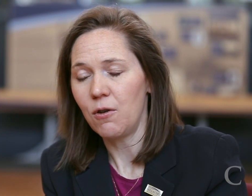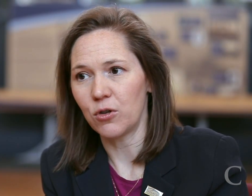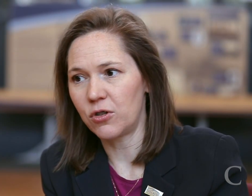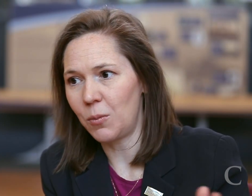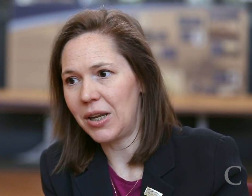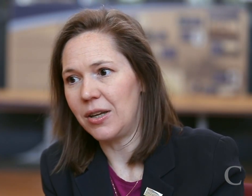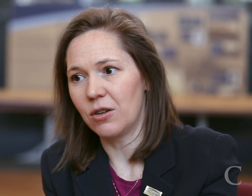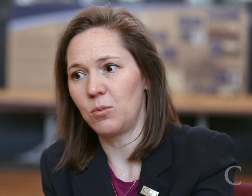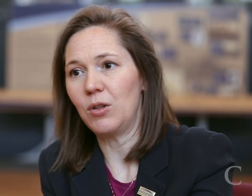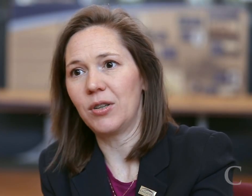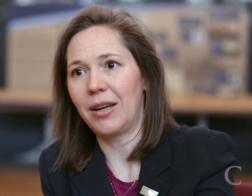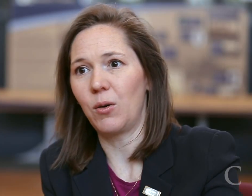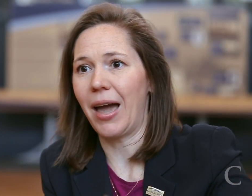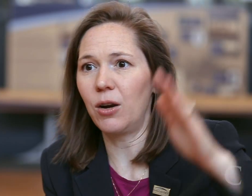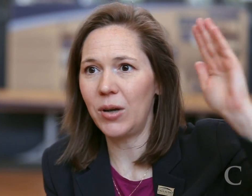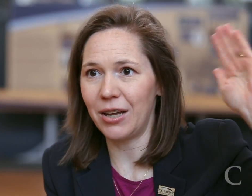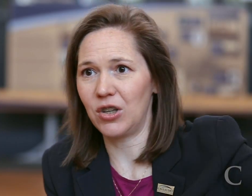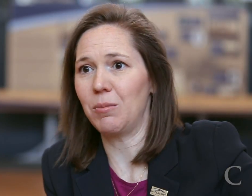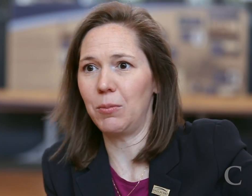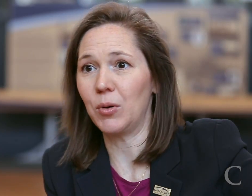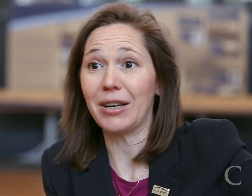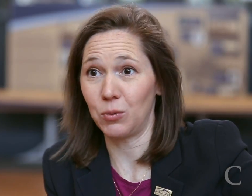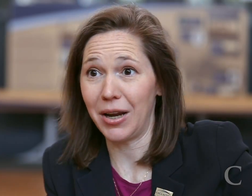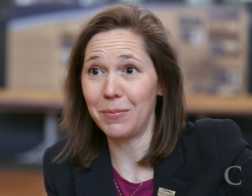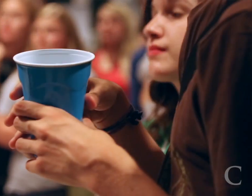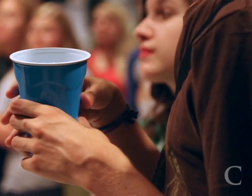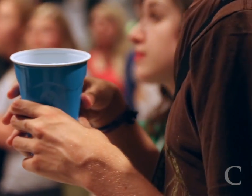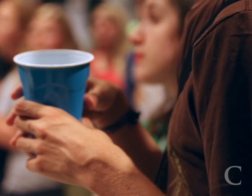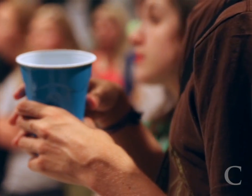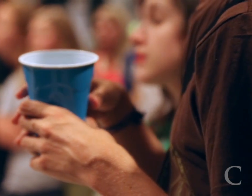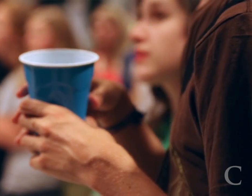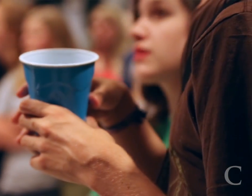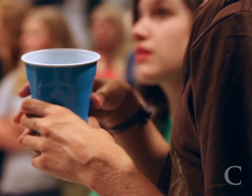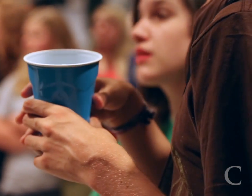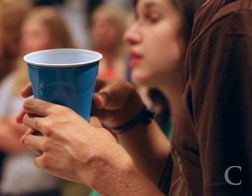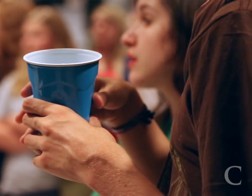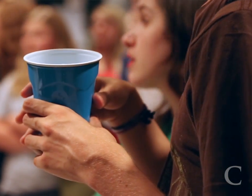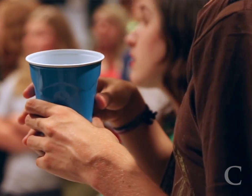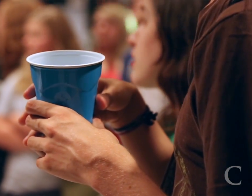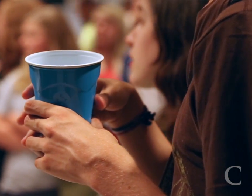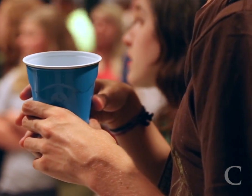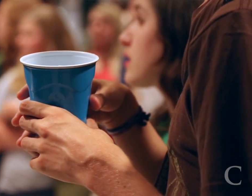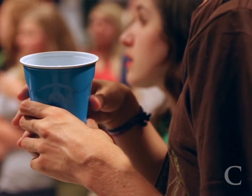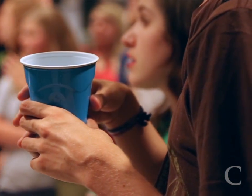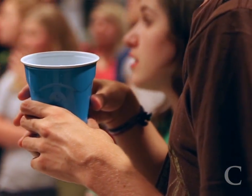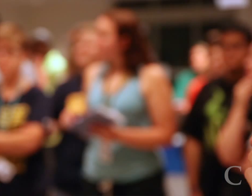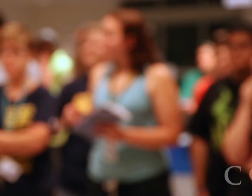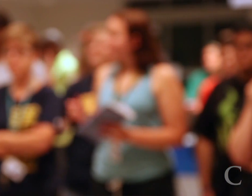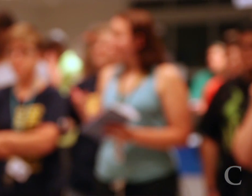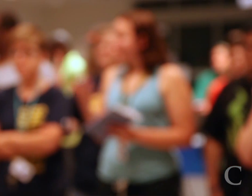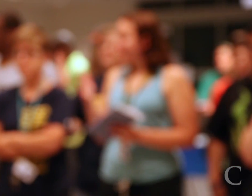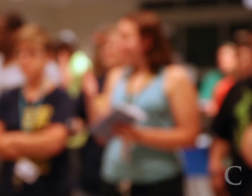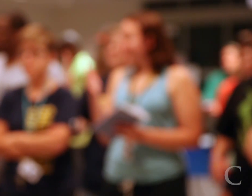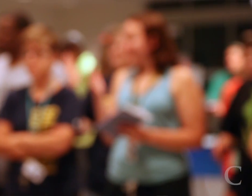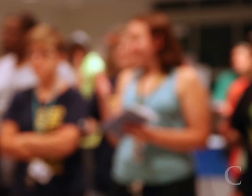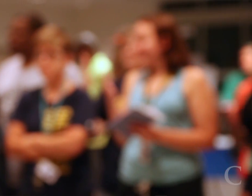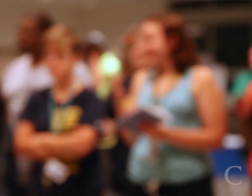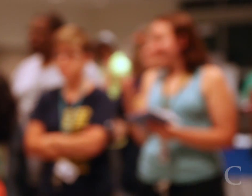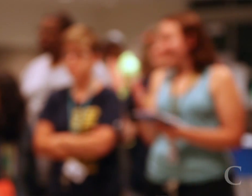For so many years we looked at, okay, how do we educate people not to rape? How do we educate people on how to protect themselves? And for the first time we're really taking a look at,